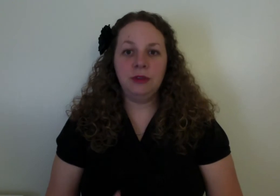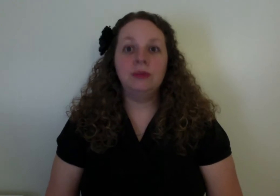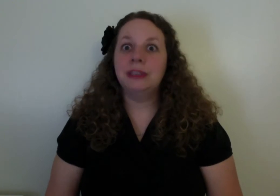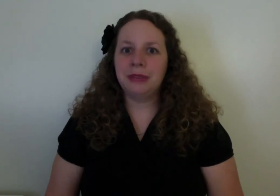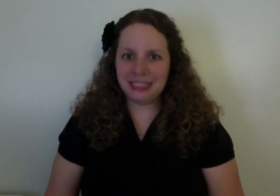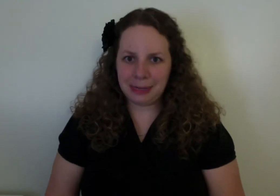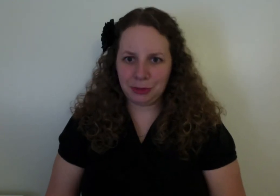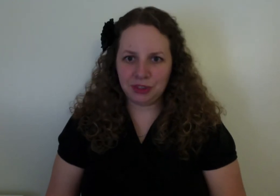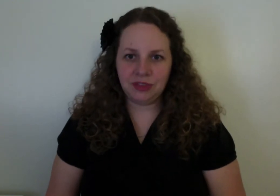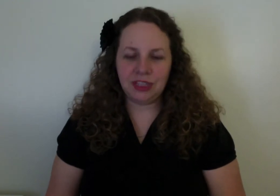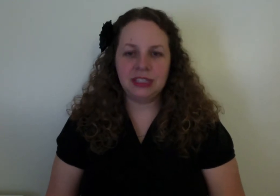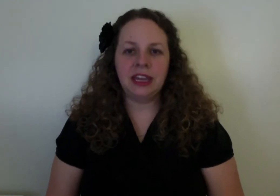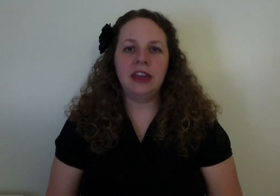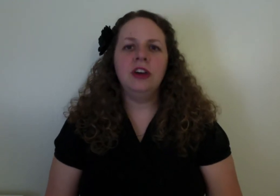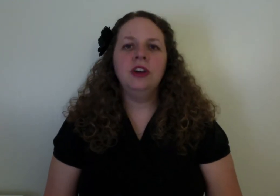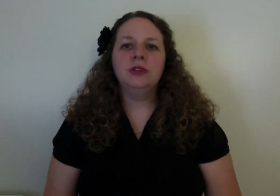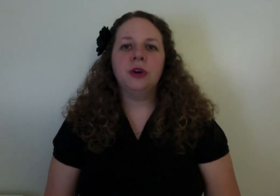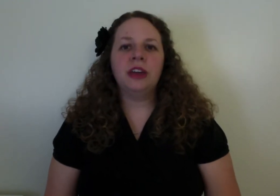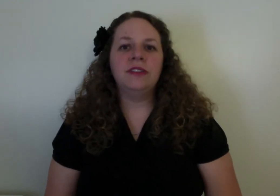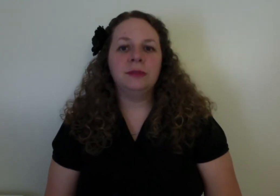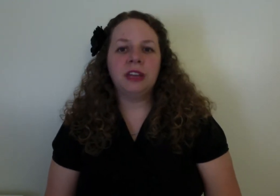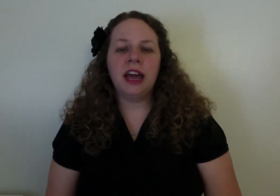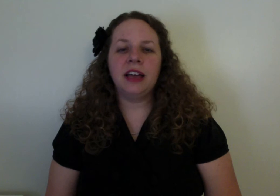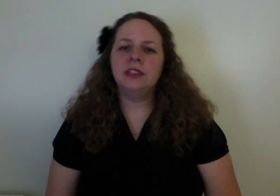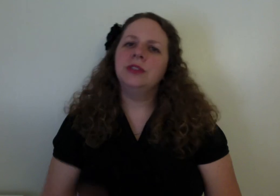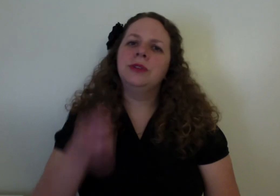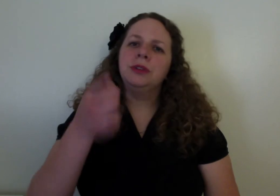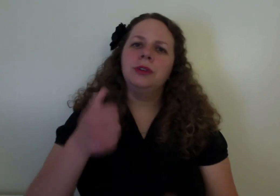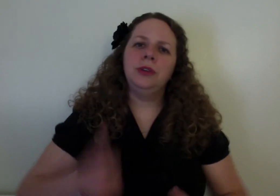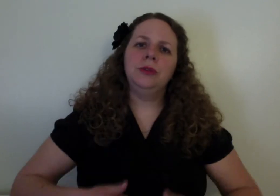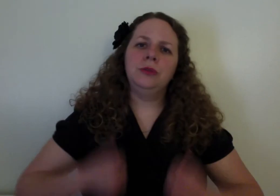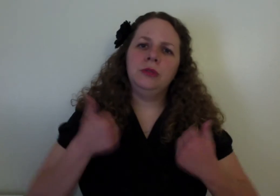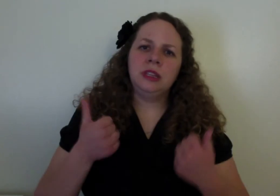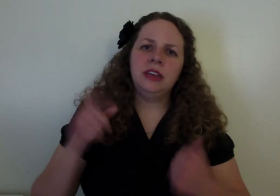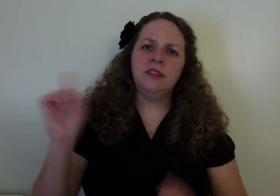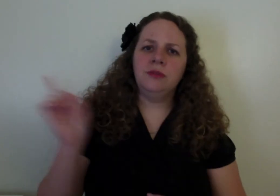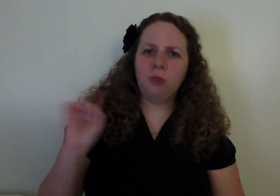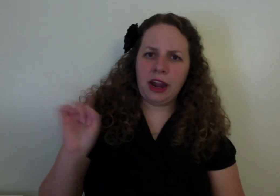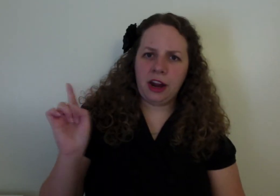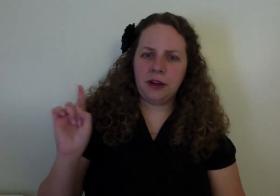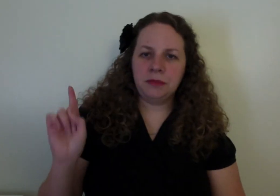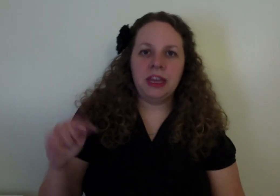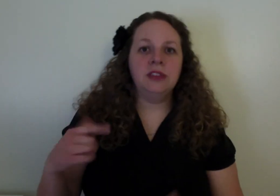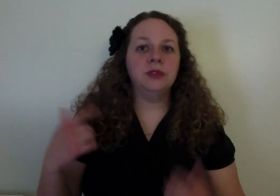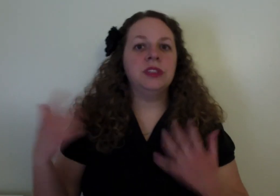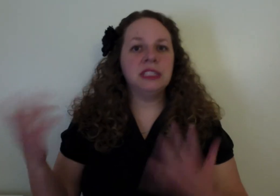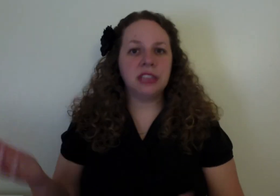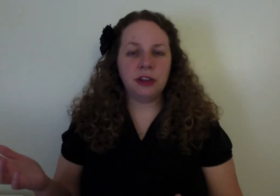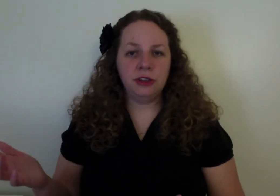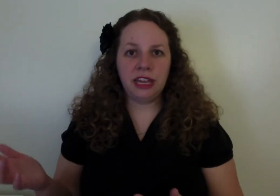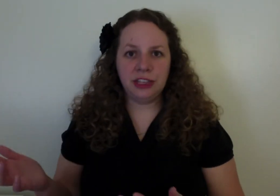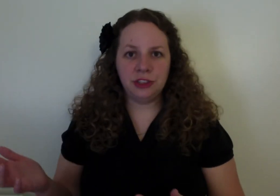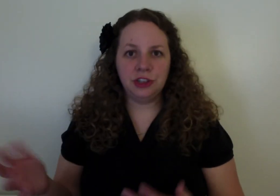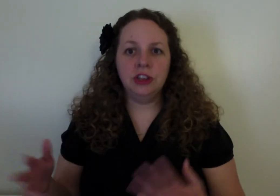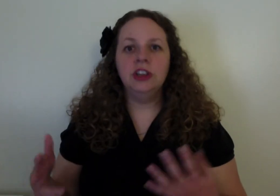some examples of this, okay? So if someone asked, you live where? Okay, so this is how you could answer. You